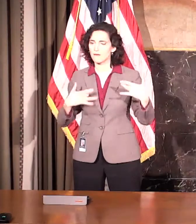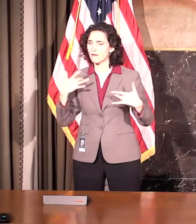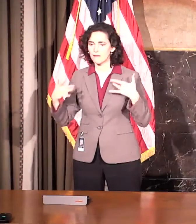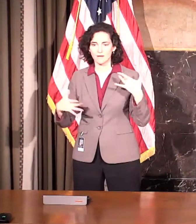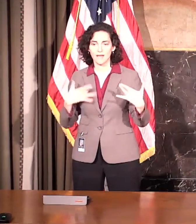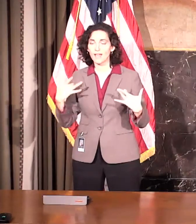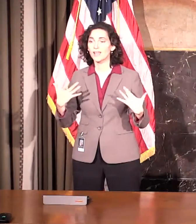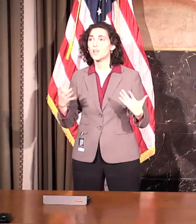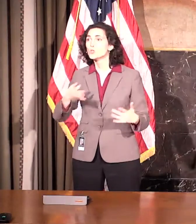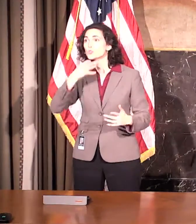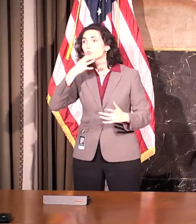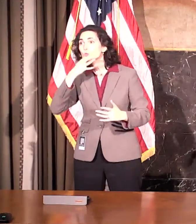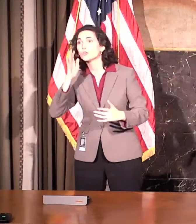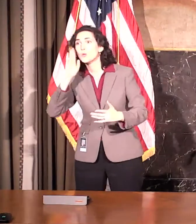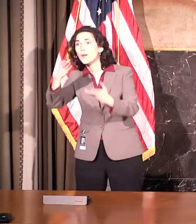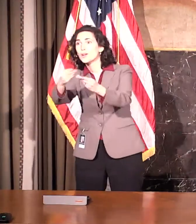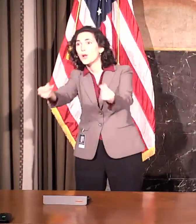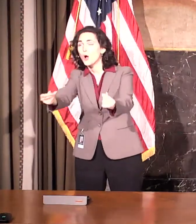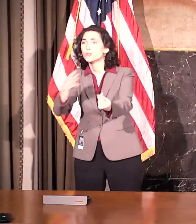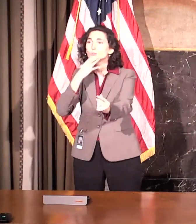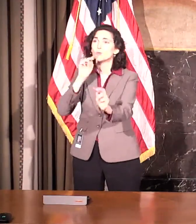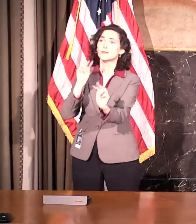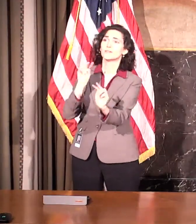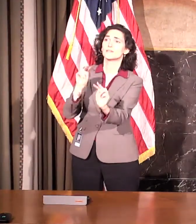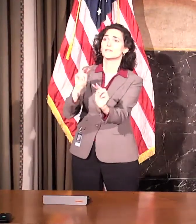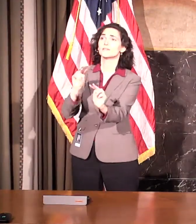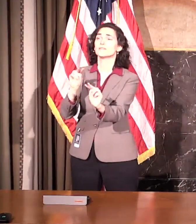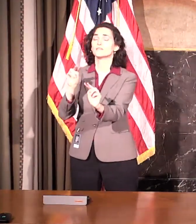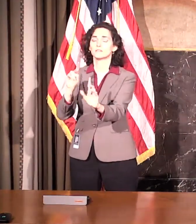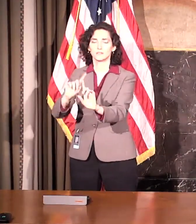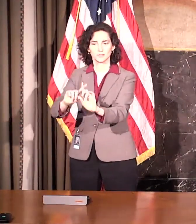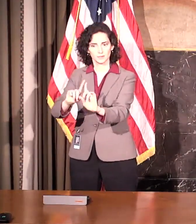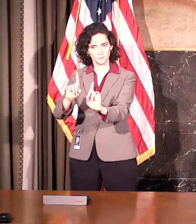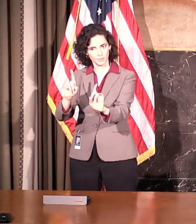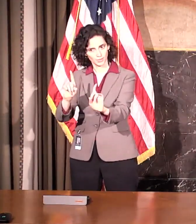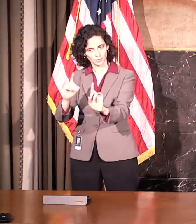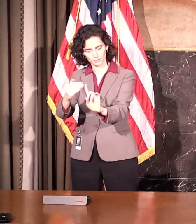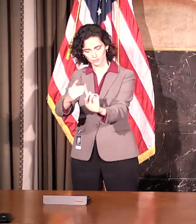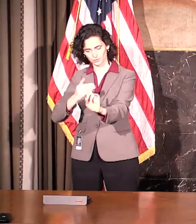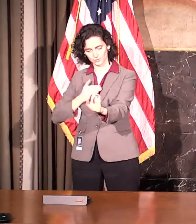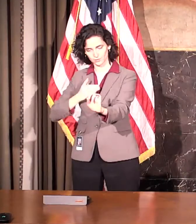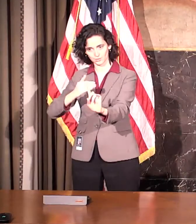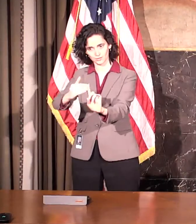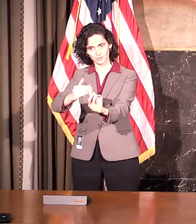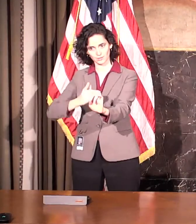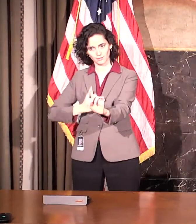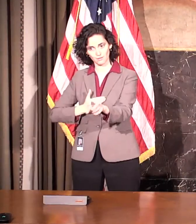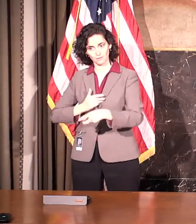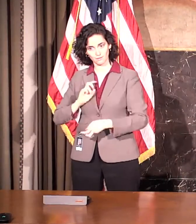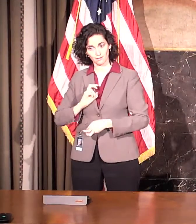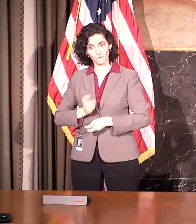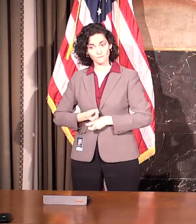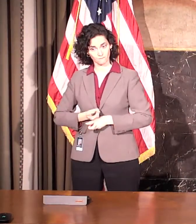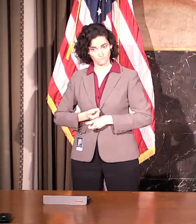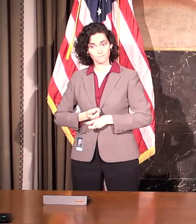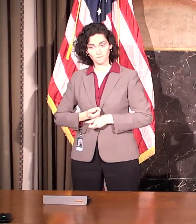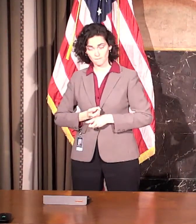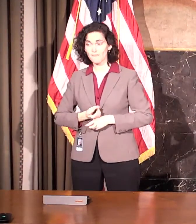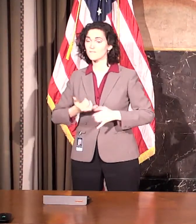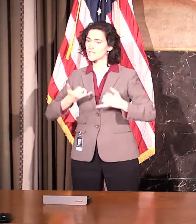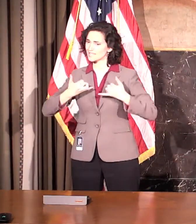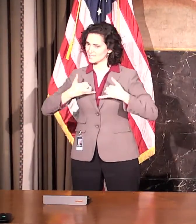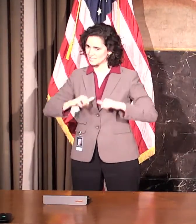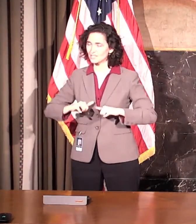the end is in sight, but the road we're on is really rough, and we are still in the middle of a